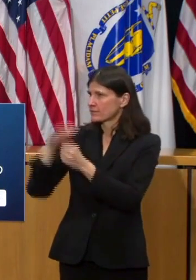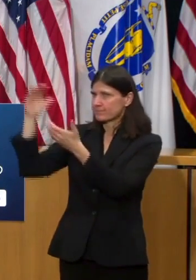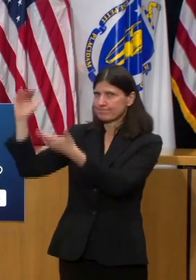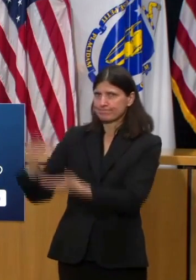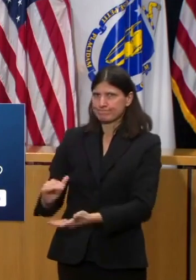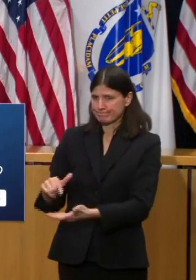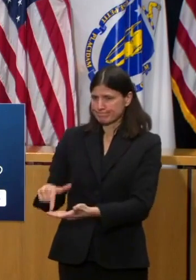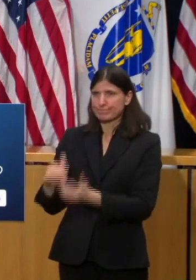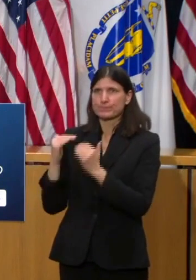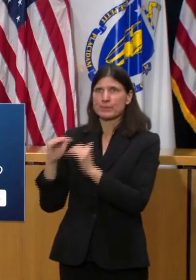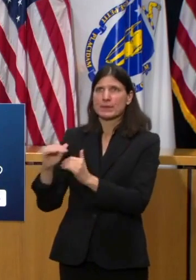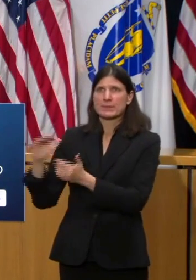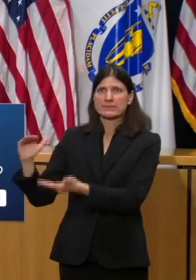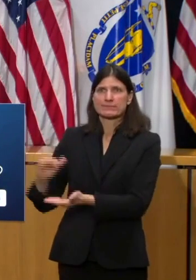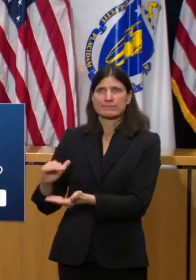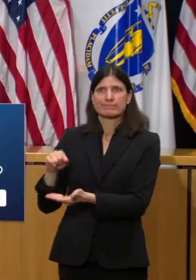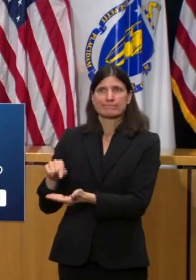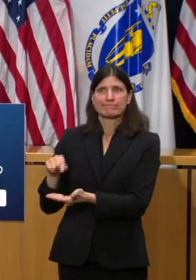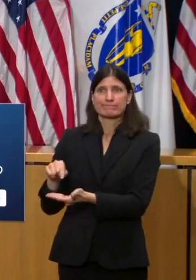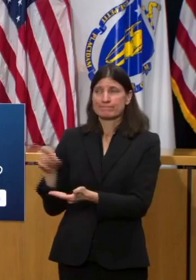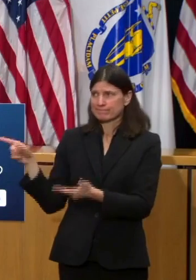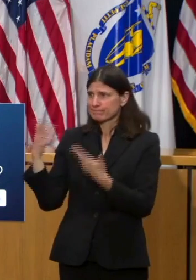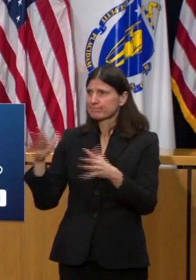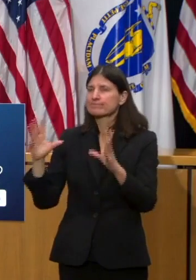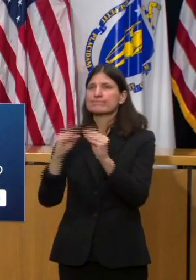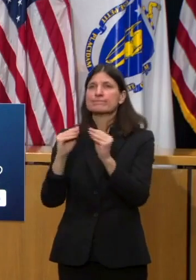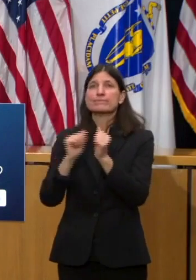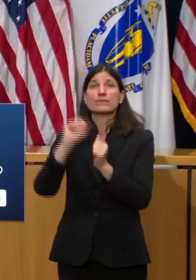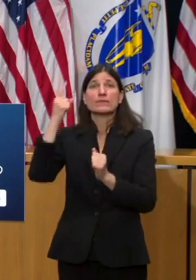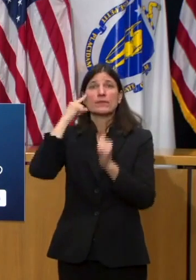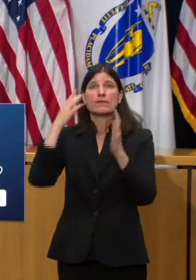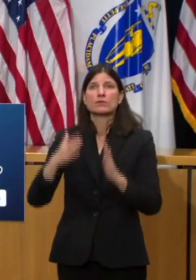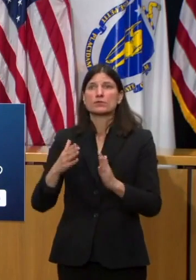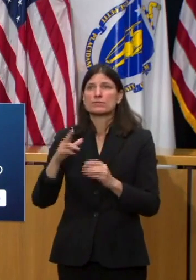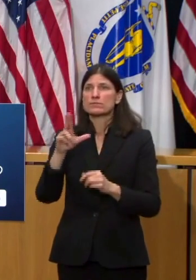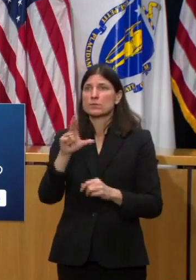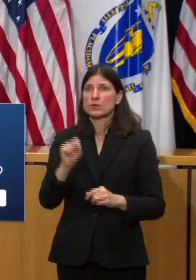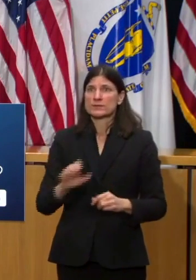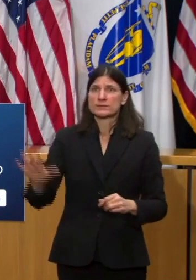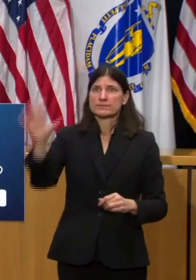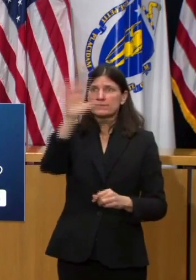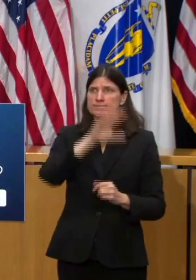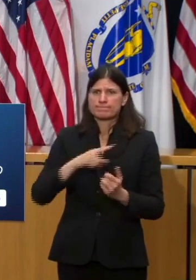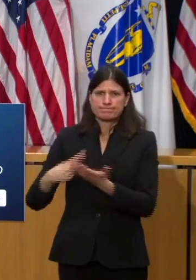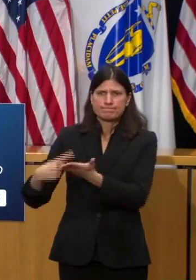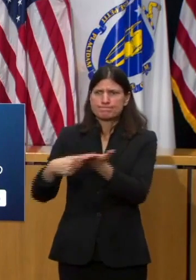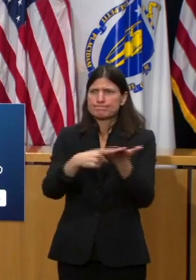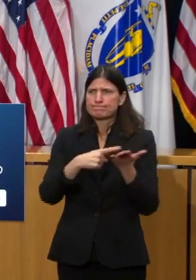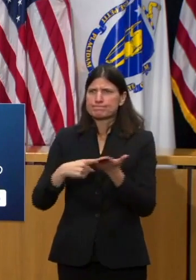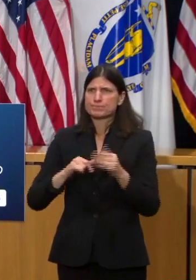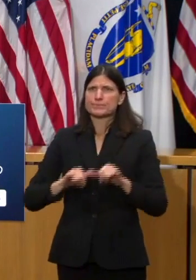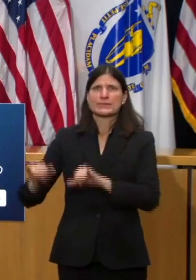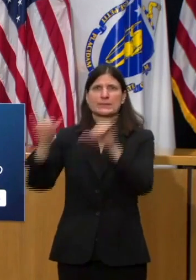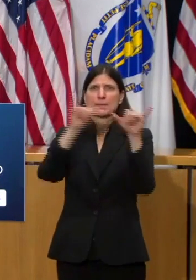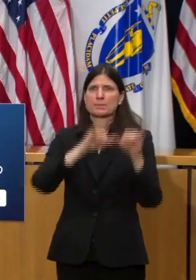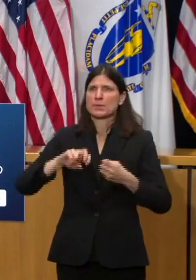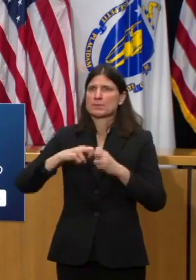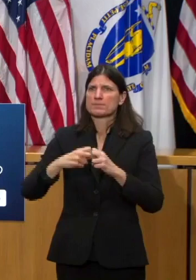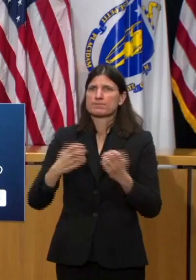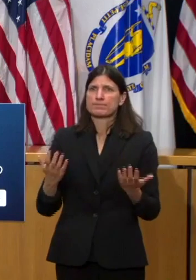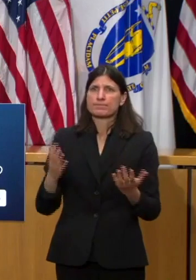and on every single one of those calls, you know, the two big, there are a lot of them, but the two big messages that come from governors are, number